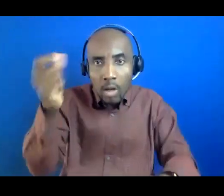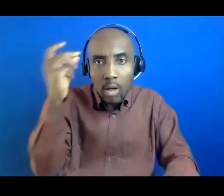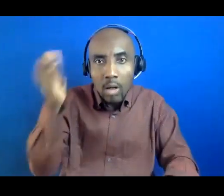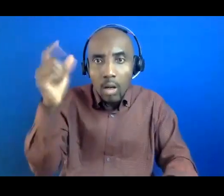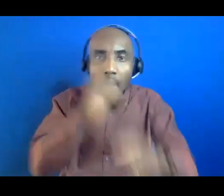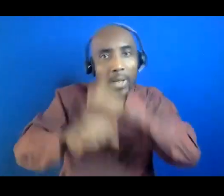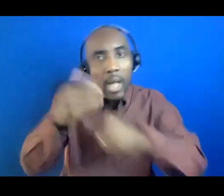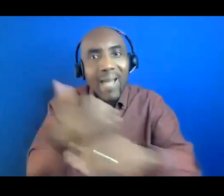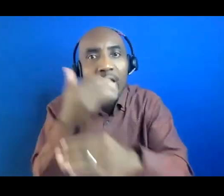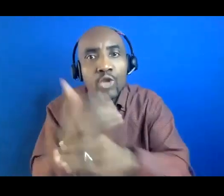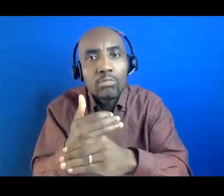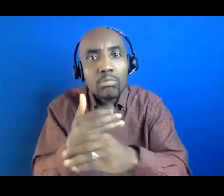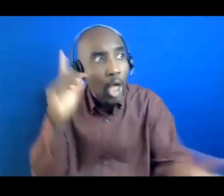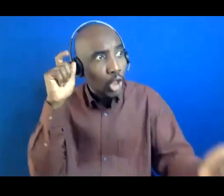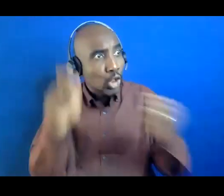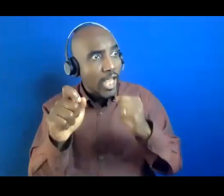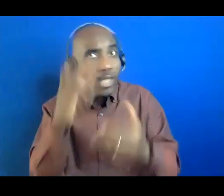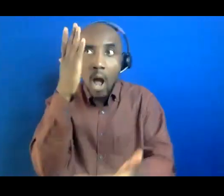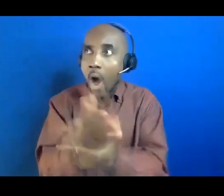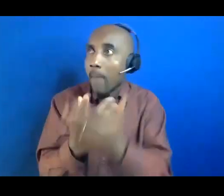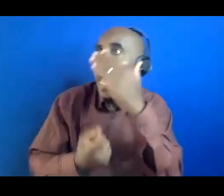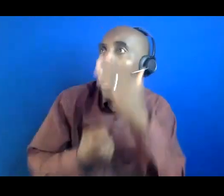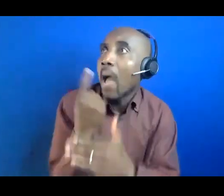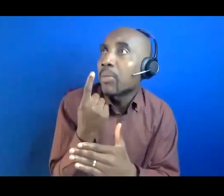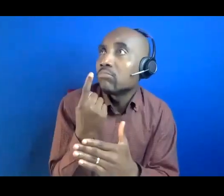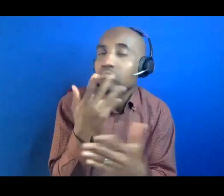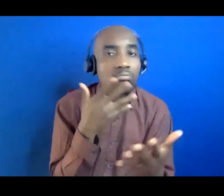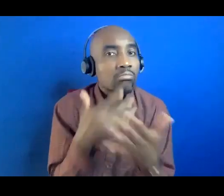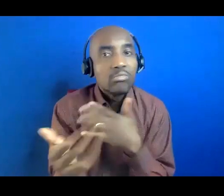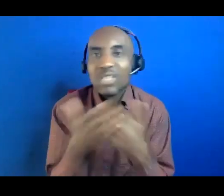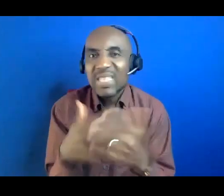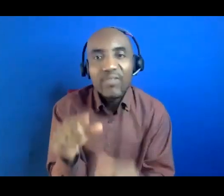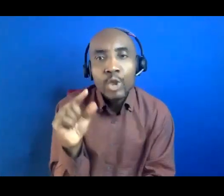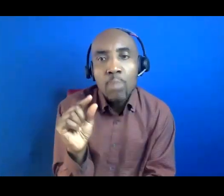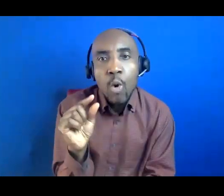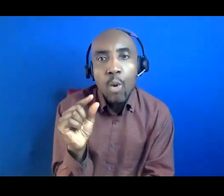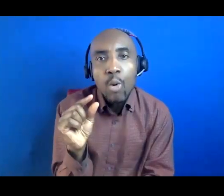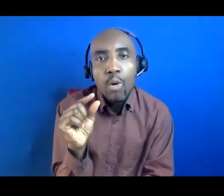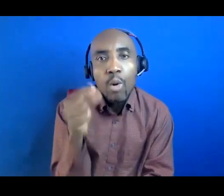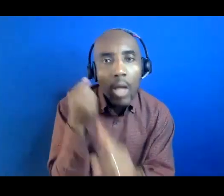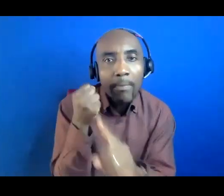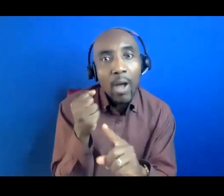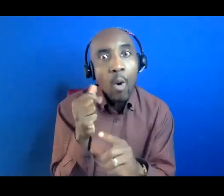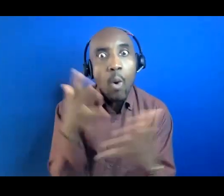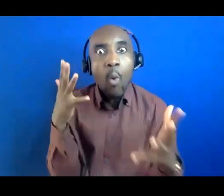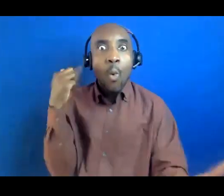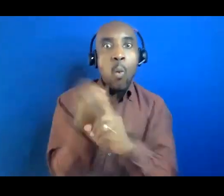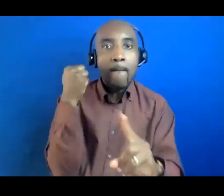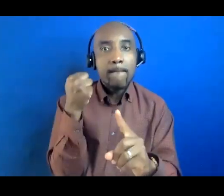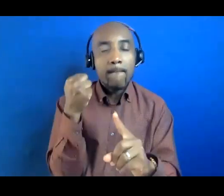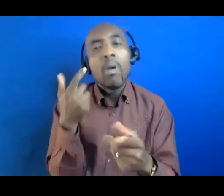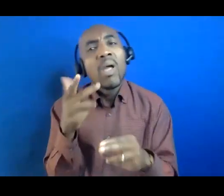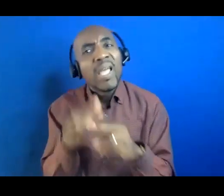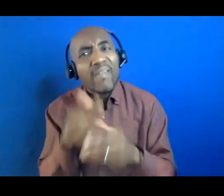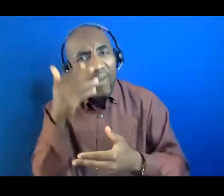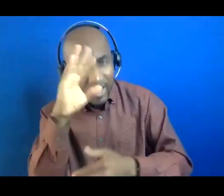change become a reality, no matter how small. What if I told you that every